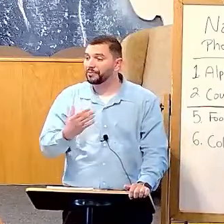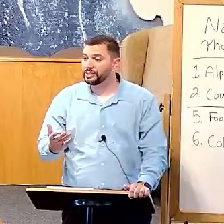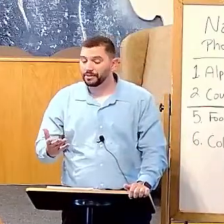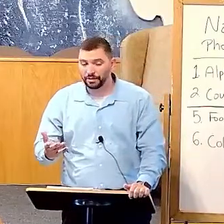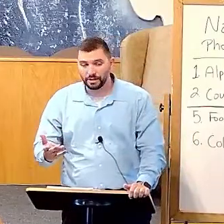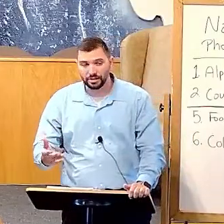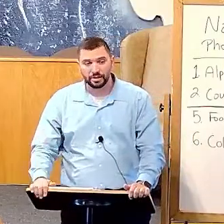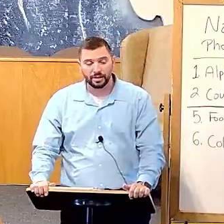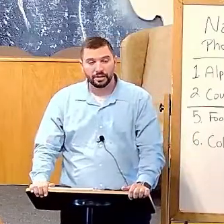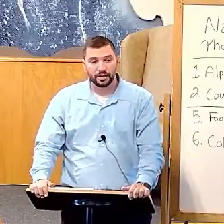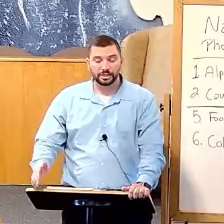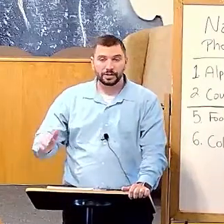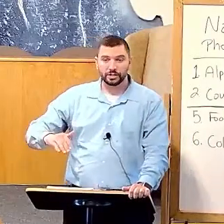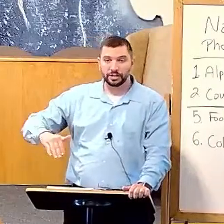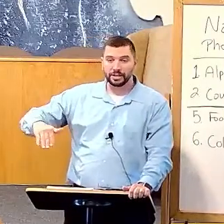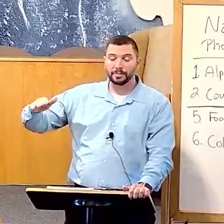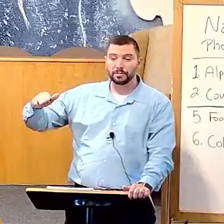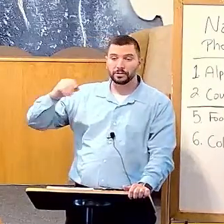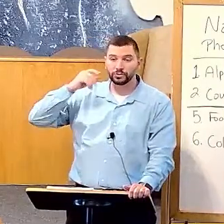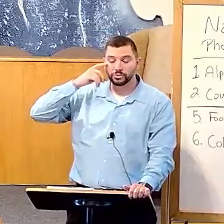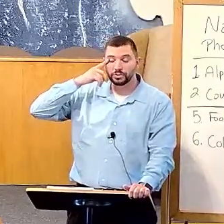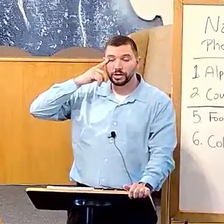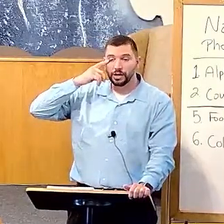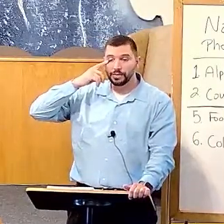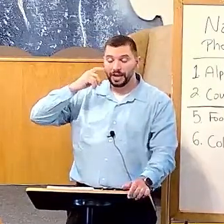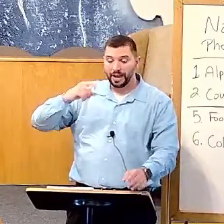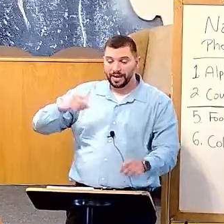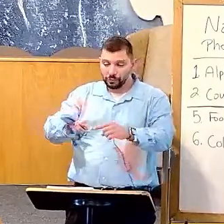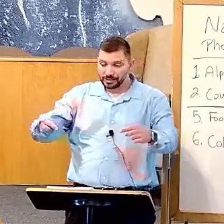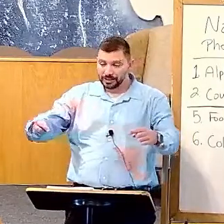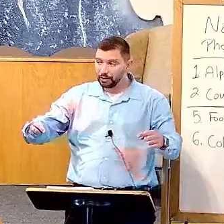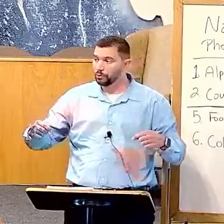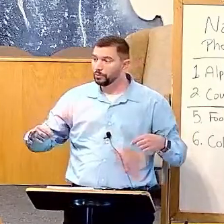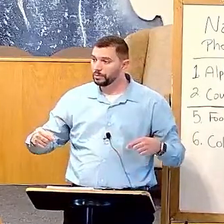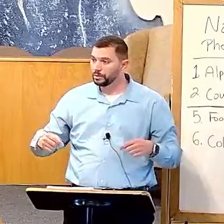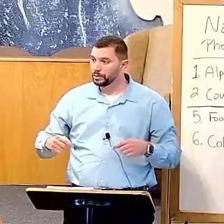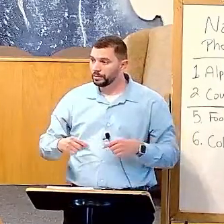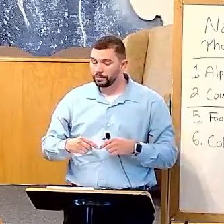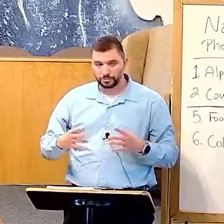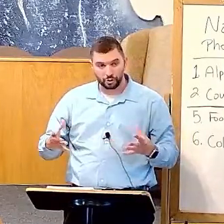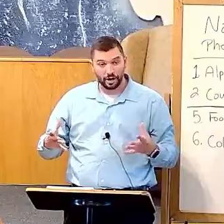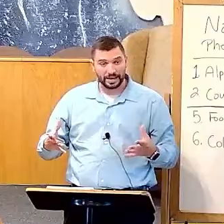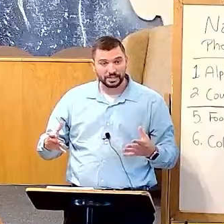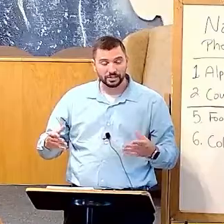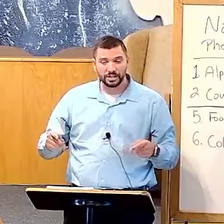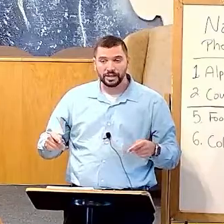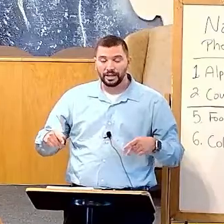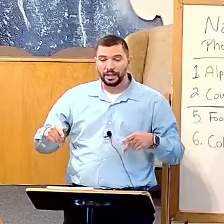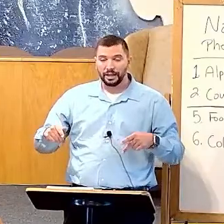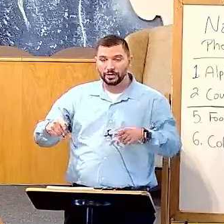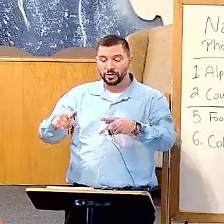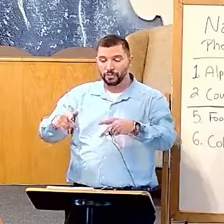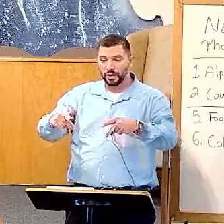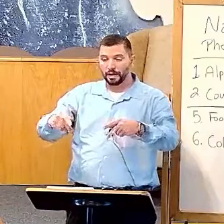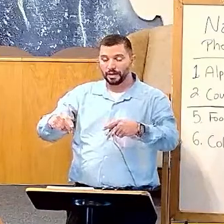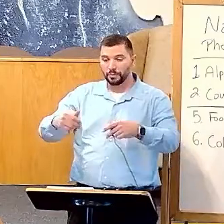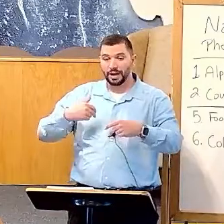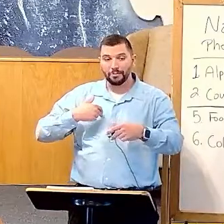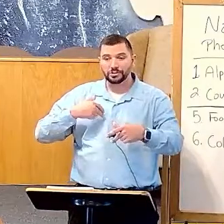cafeteria, especially in like public schools, they have the rectangle trays. And so the way I was taught is you